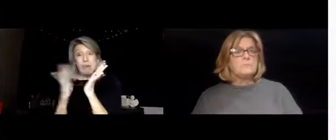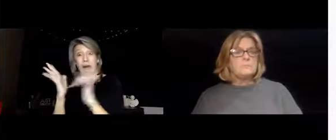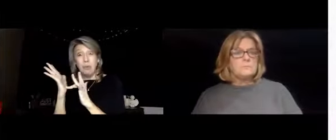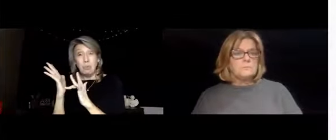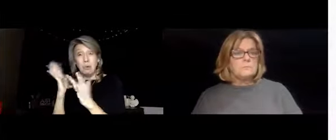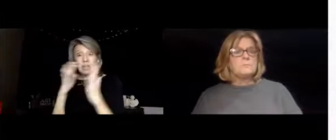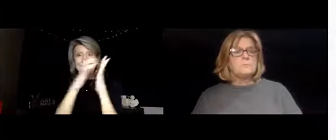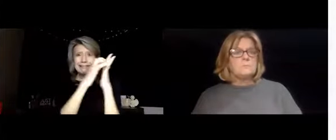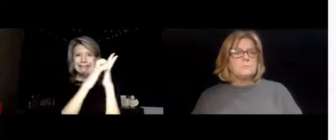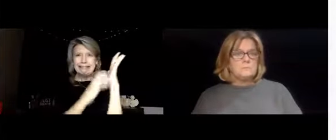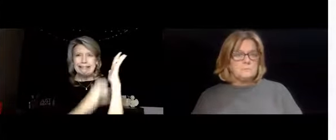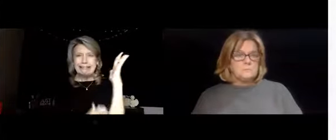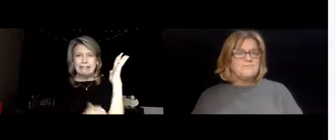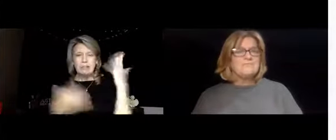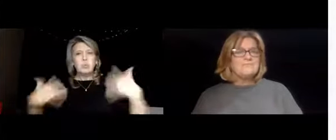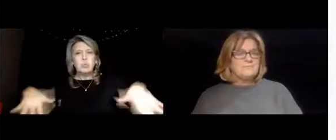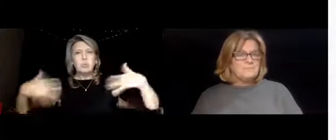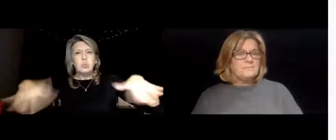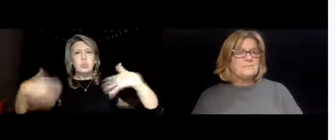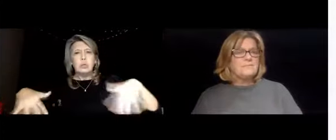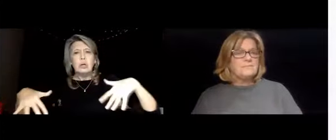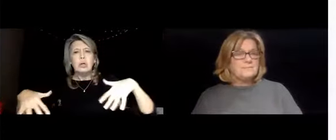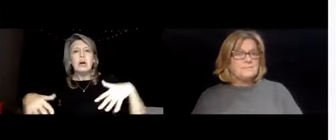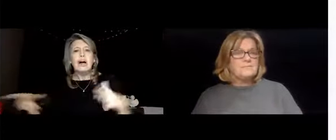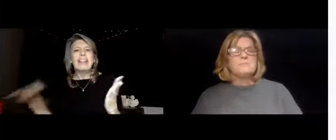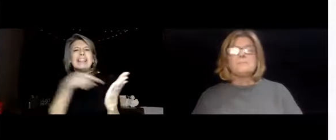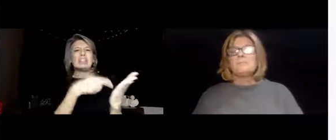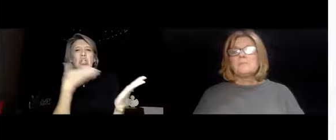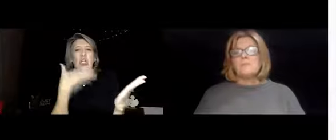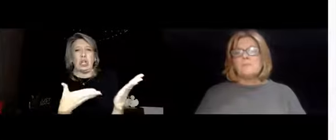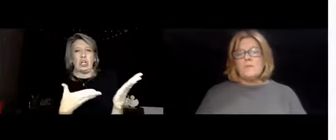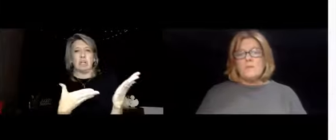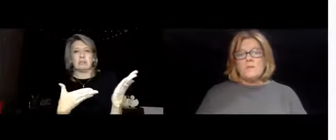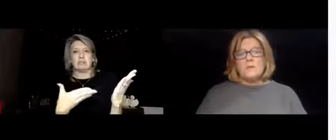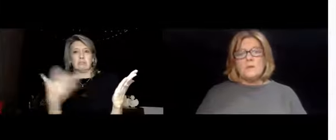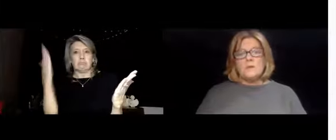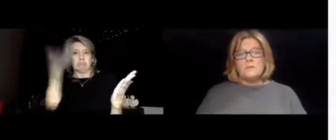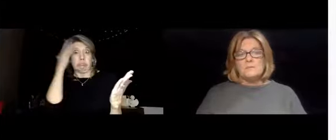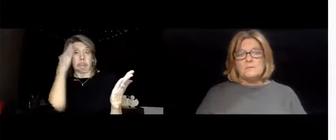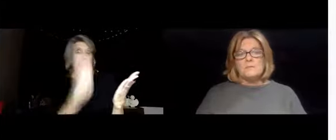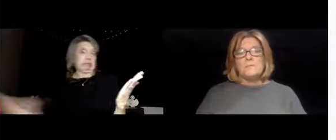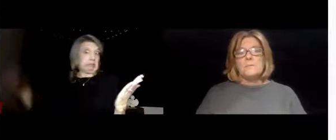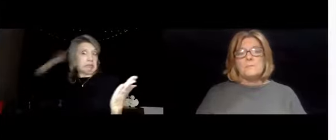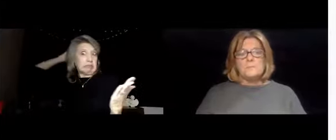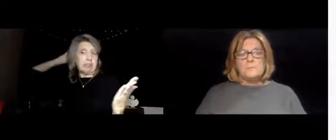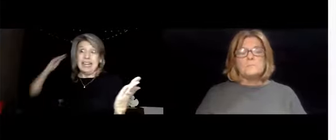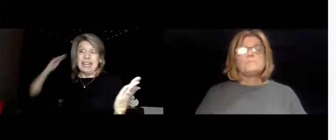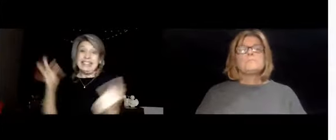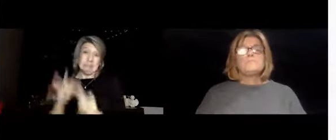so then I will go and kind of condense that information, because the Bible is